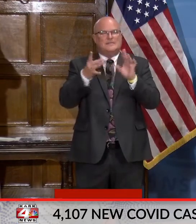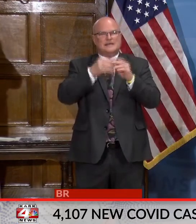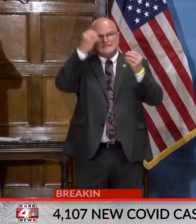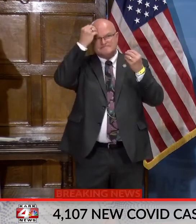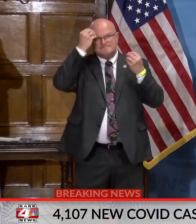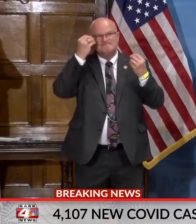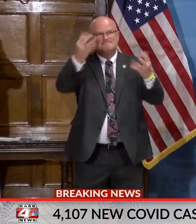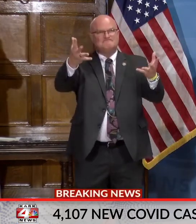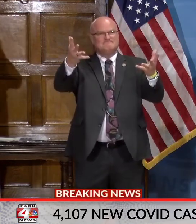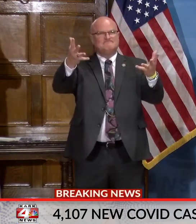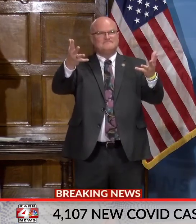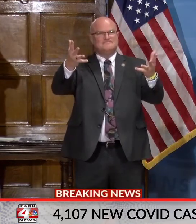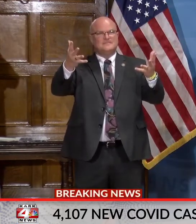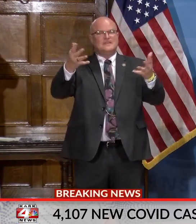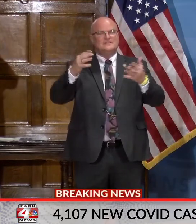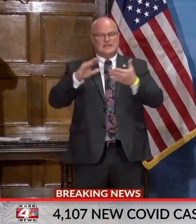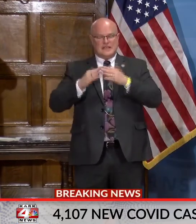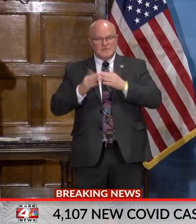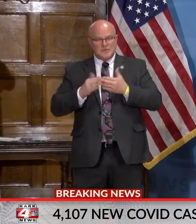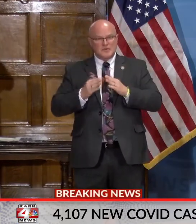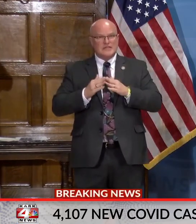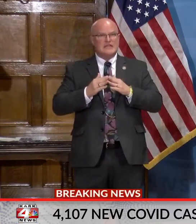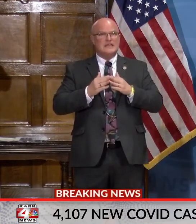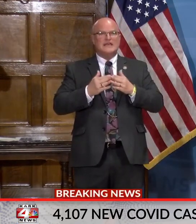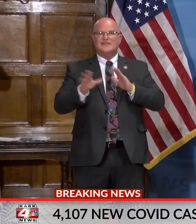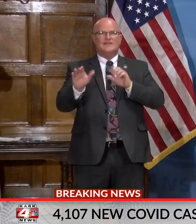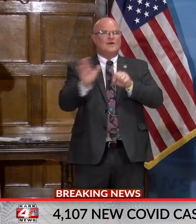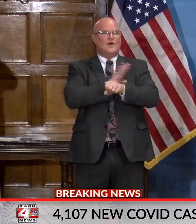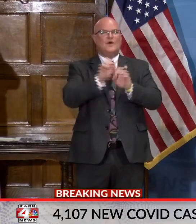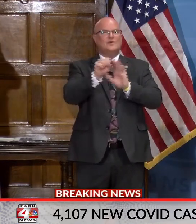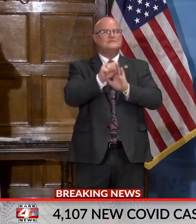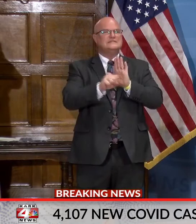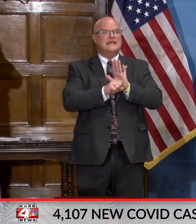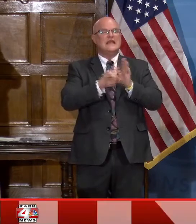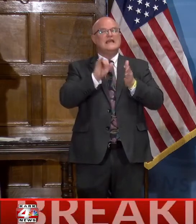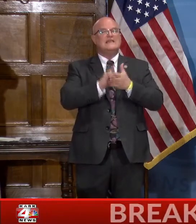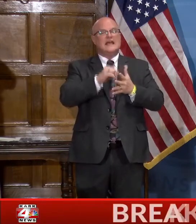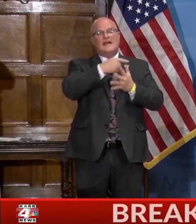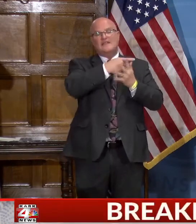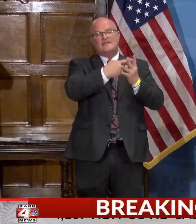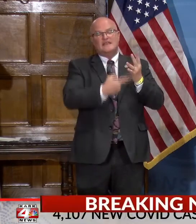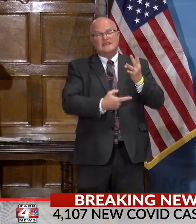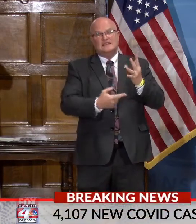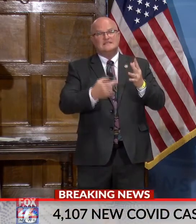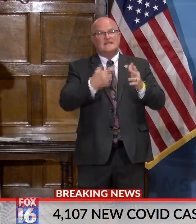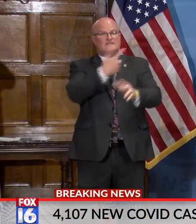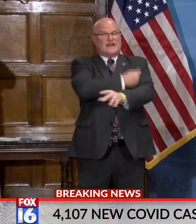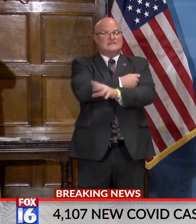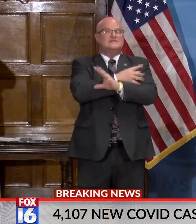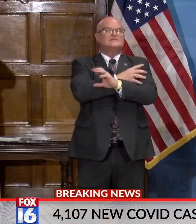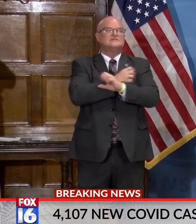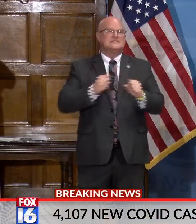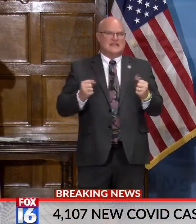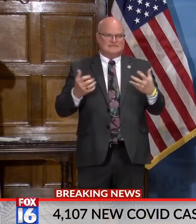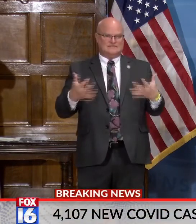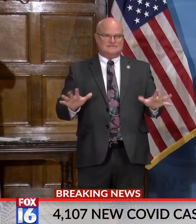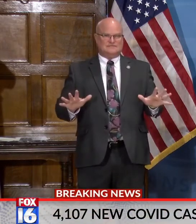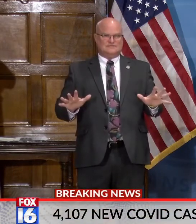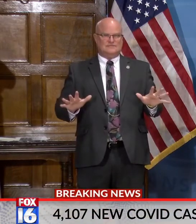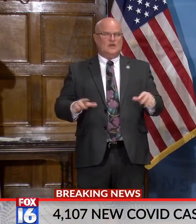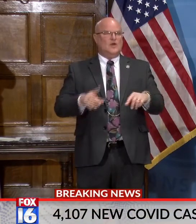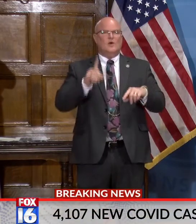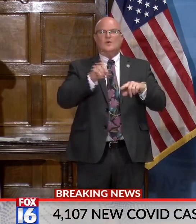to the healthcare community, but to the entire community here in the state of Arkansas, that these are safe vaccines, that we can't rely on